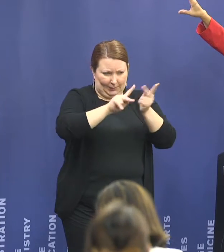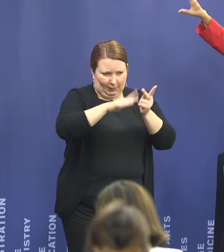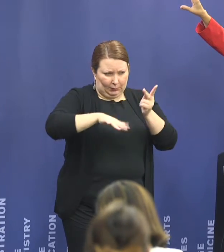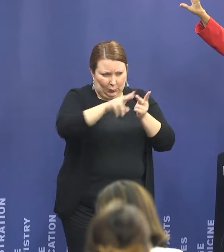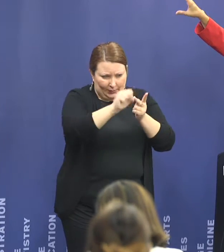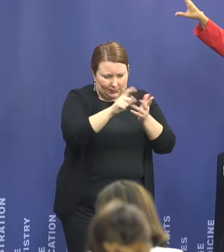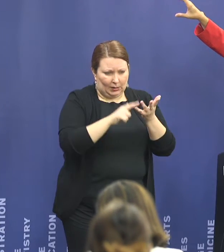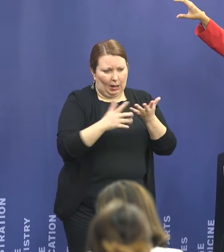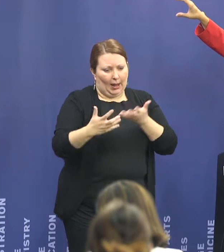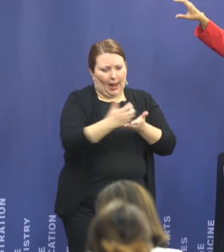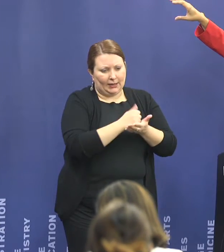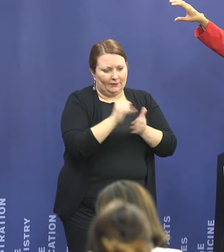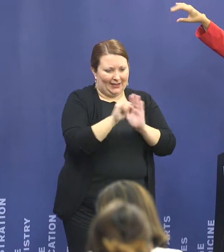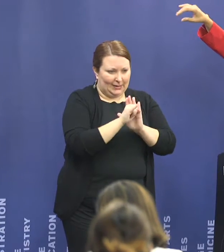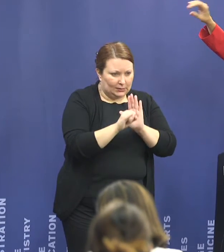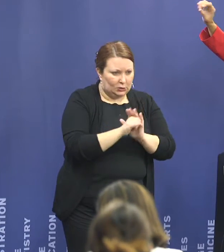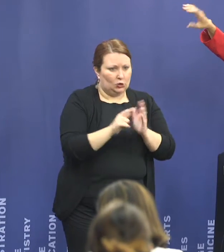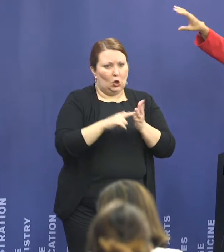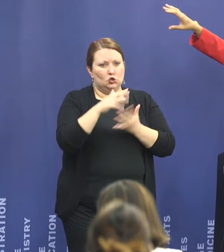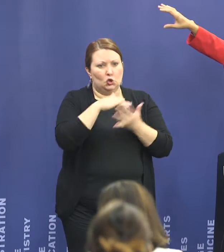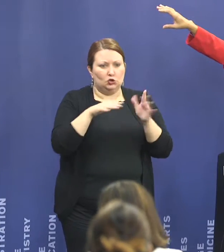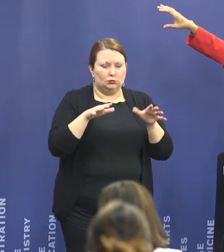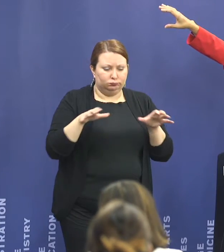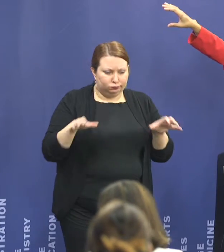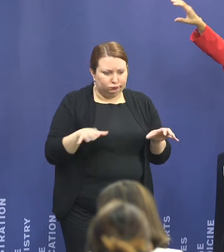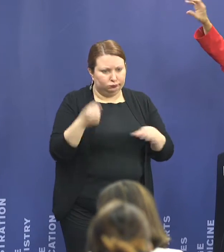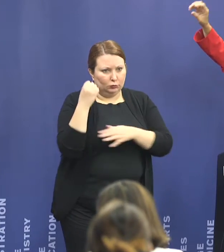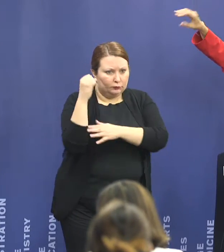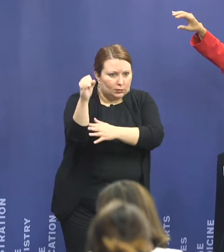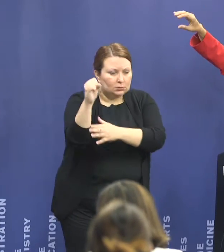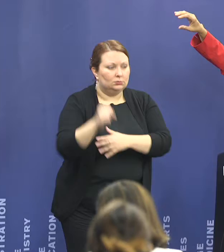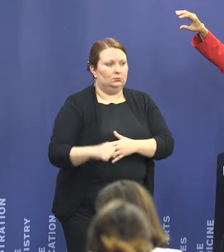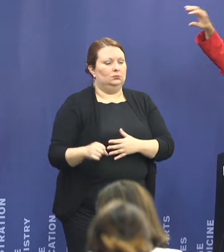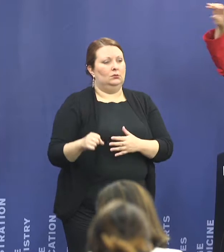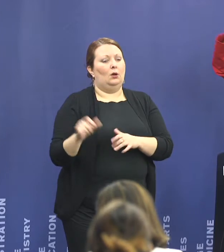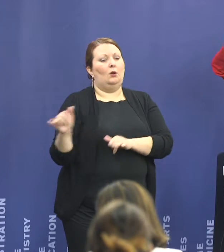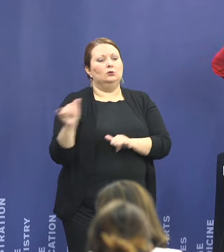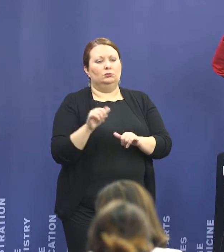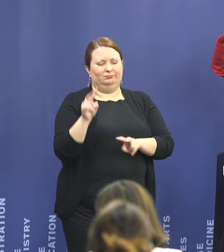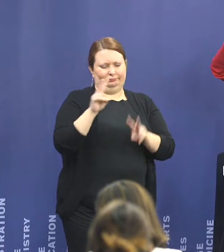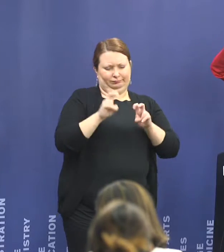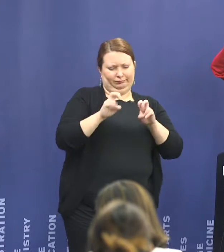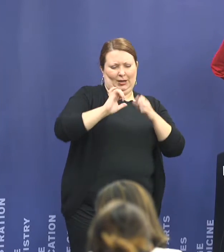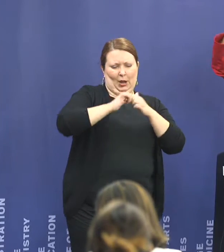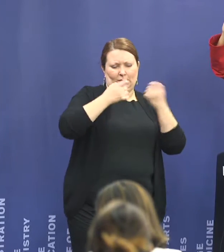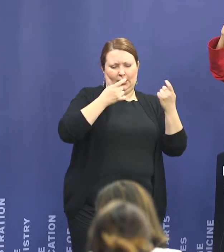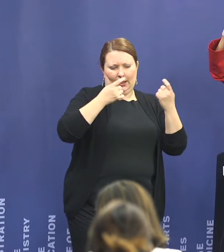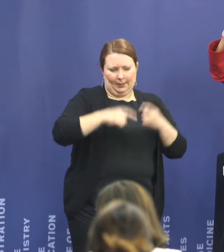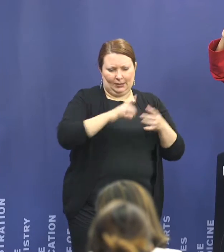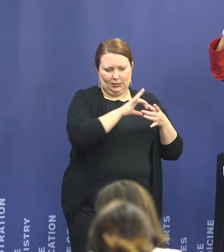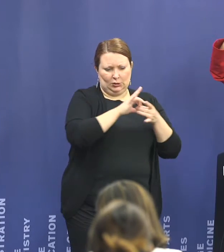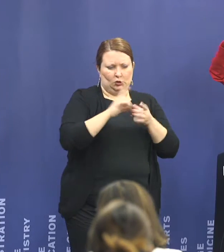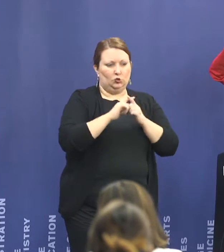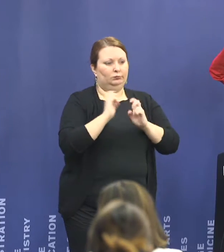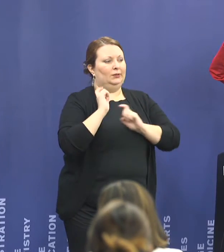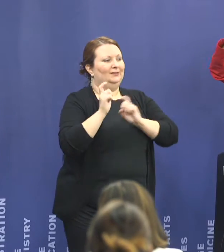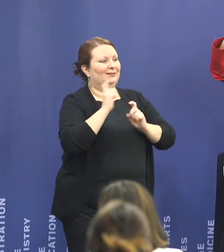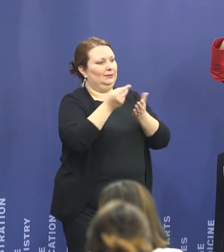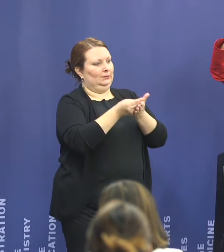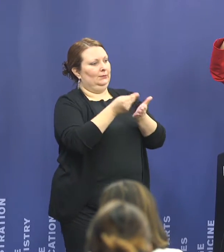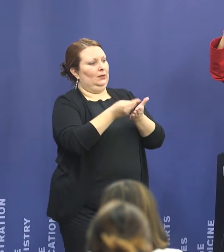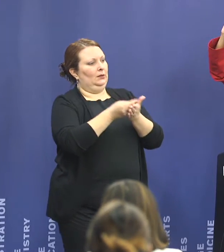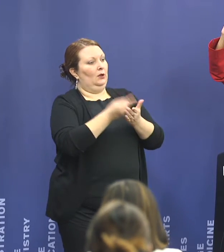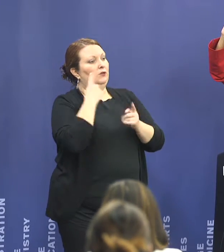collective identity, social movements, et cetera, but we also look at how this is happening and how this is tied to allocation of resources